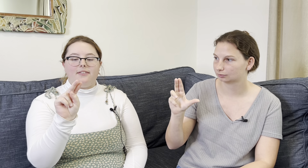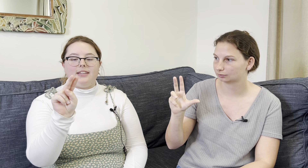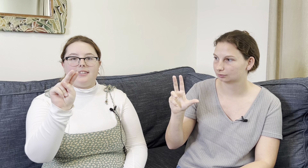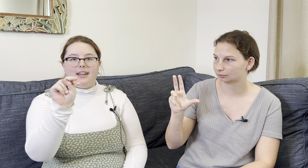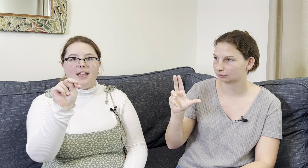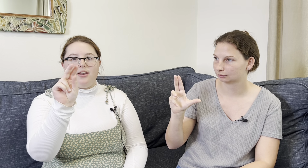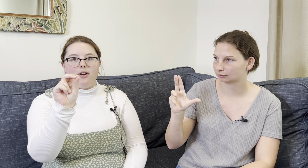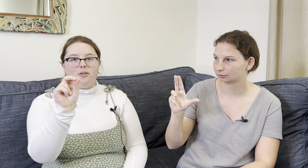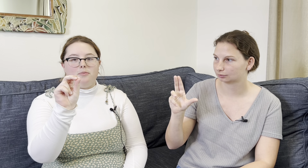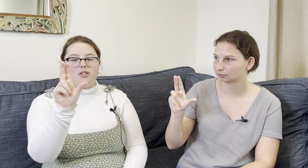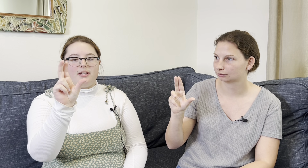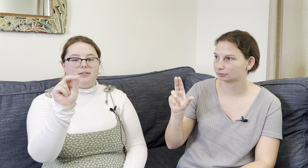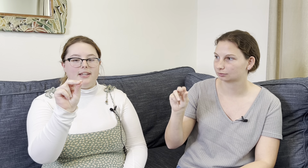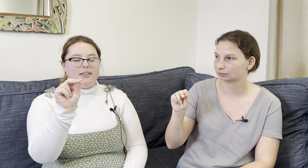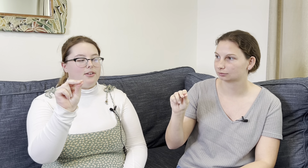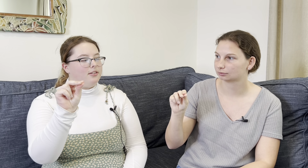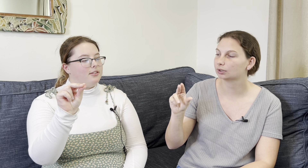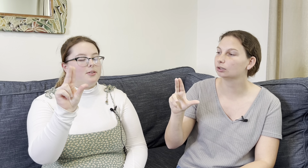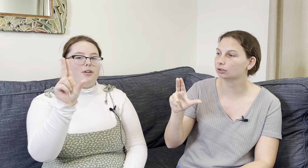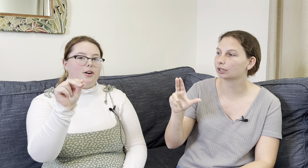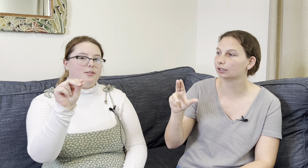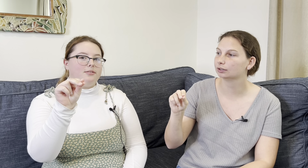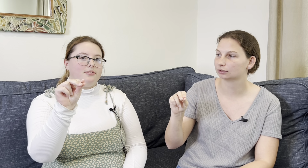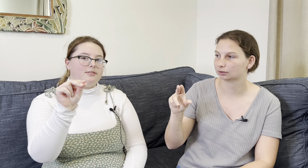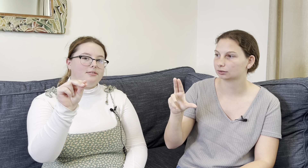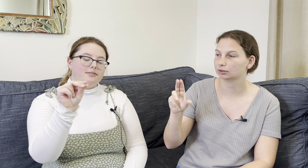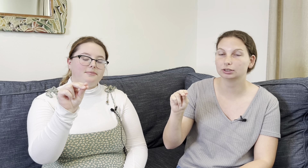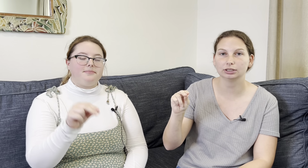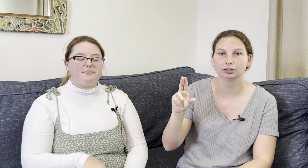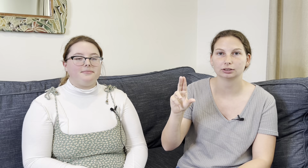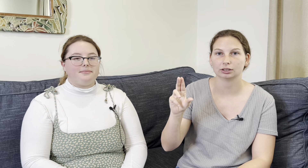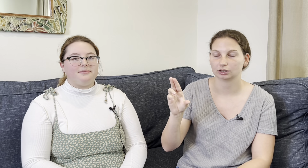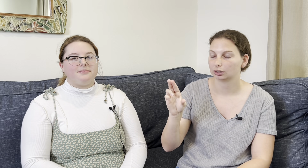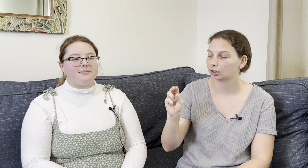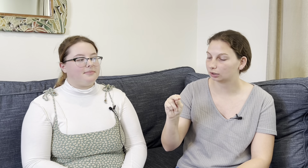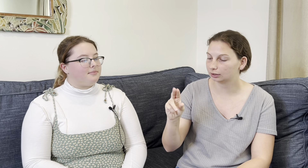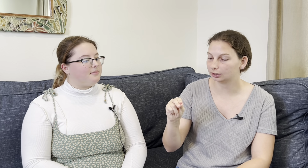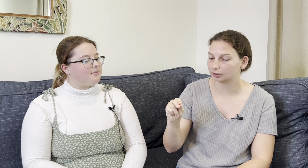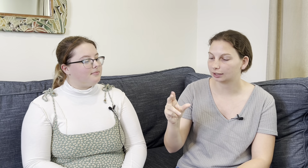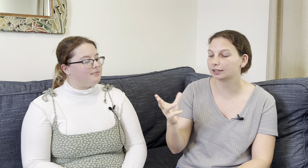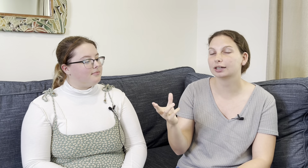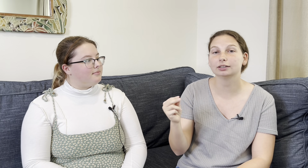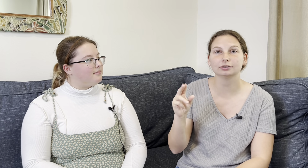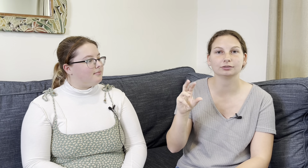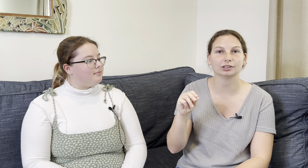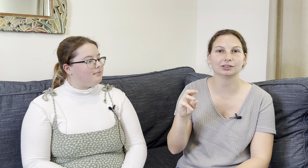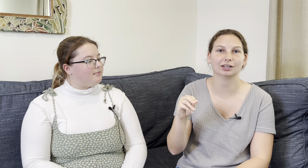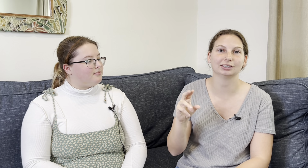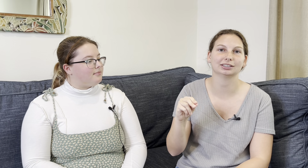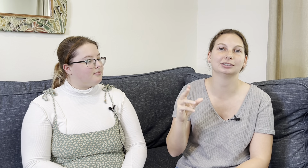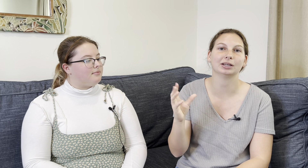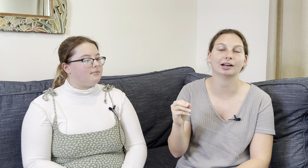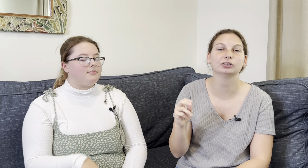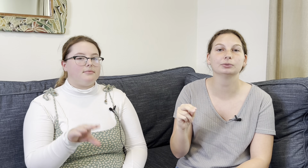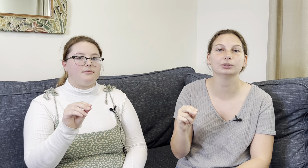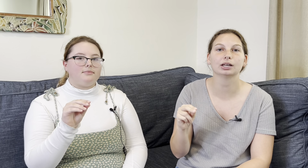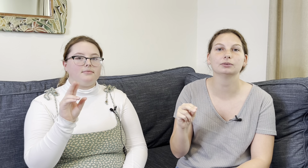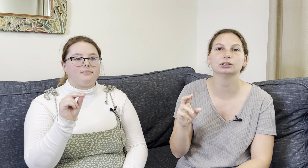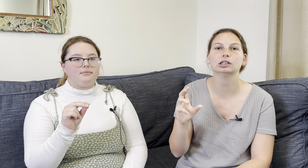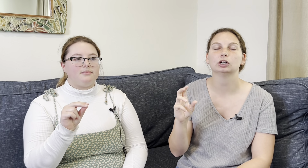as an N-O, just like together. So okay. No. Alrighty. And again, a lot of kids may have trouble with that one,